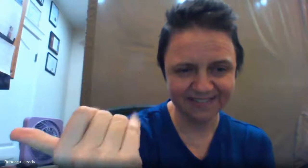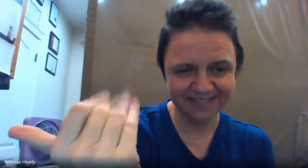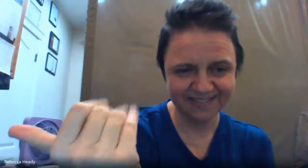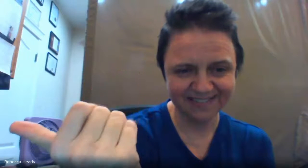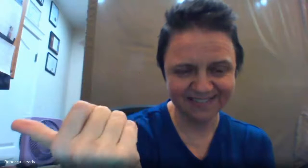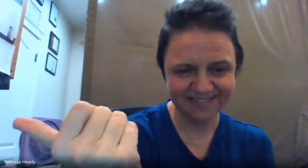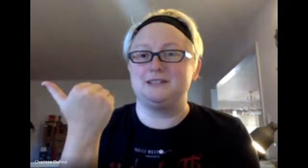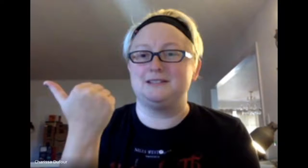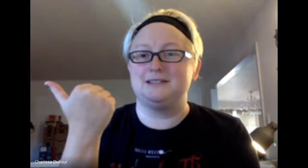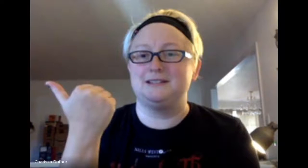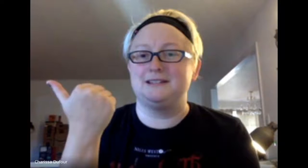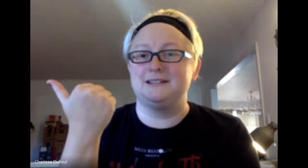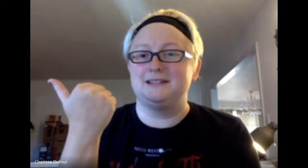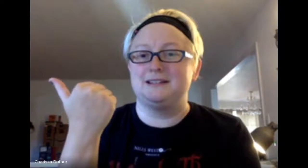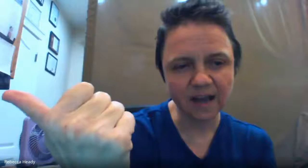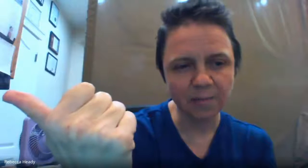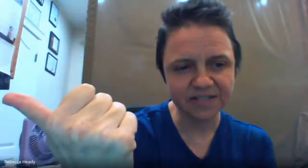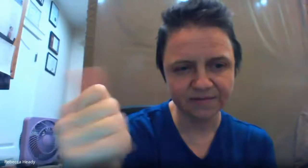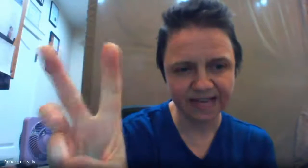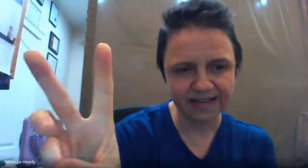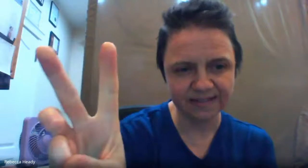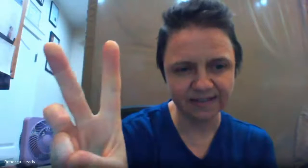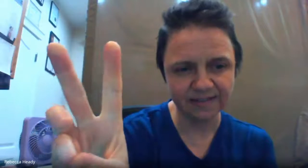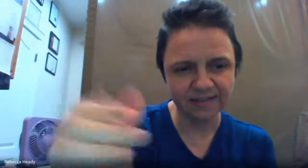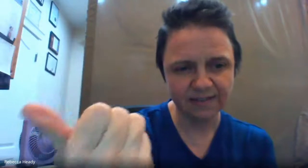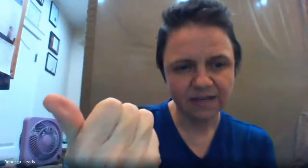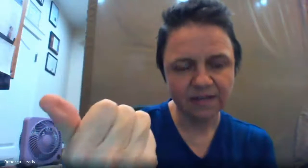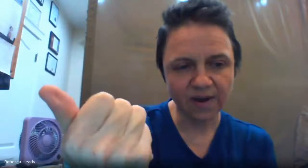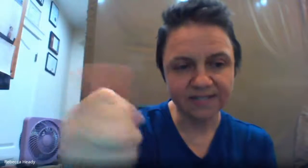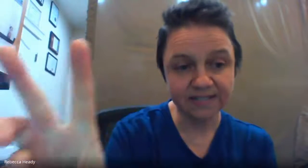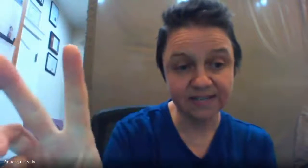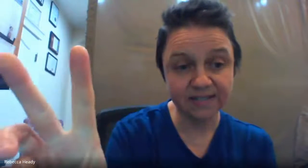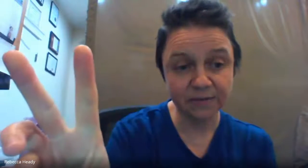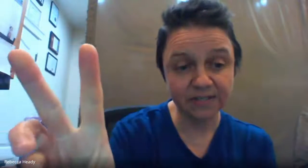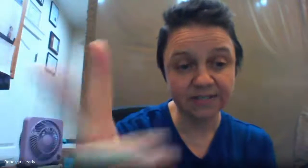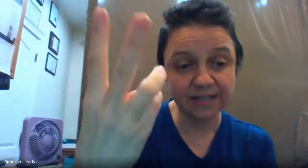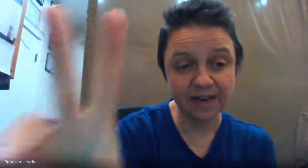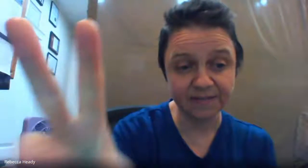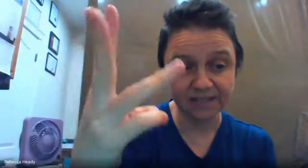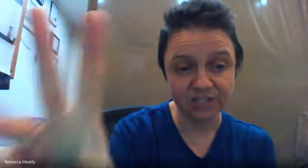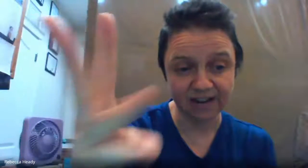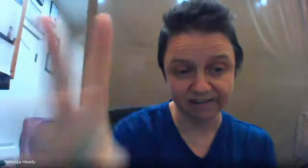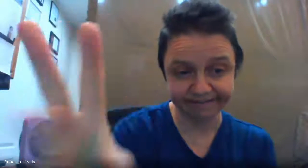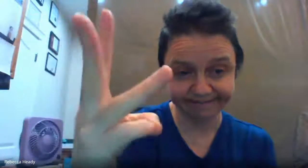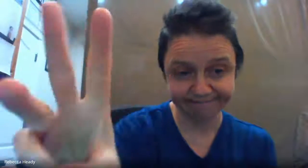15. 16 is a combination of 10 and 6. So I've seen this for 16 and I've seen shake. Yeah. We do